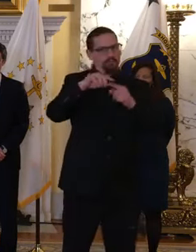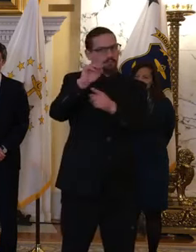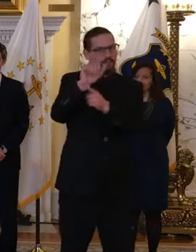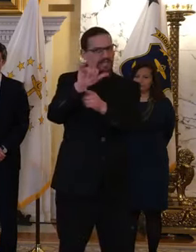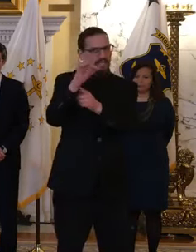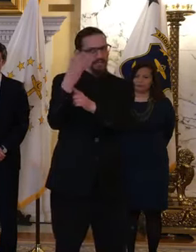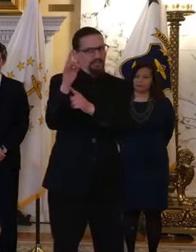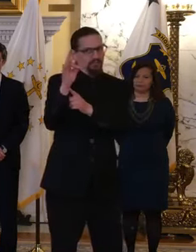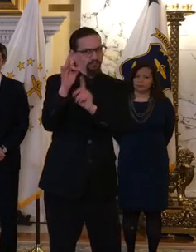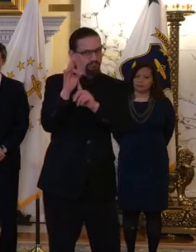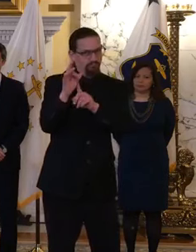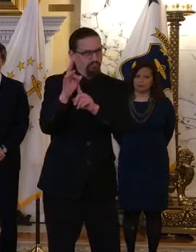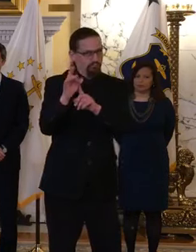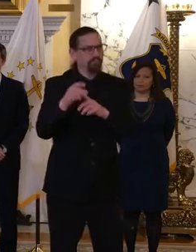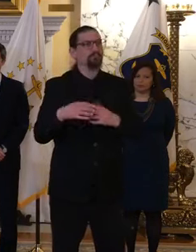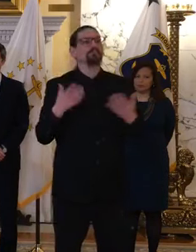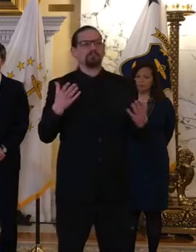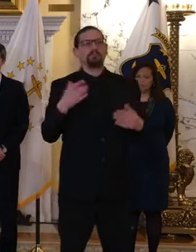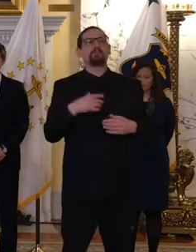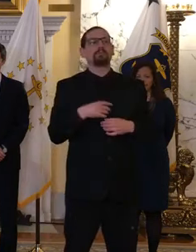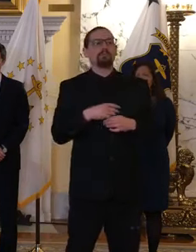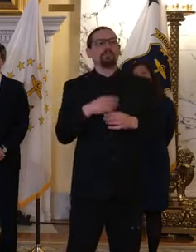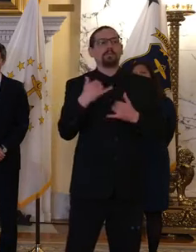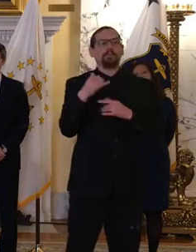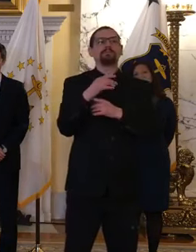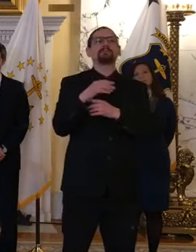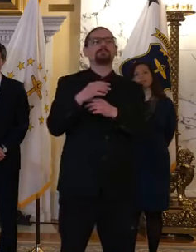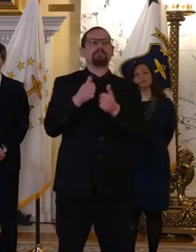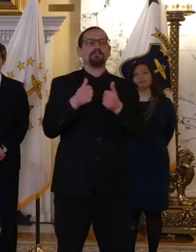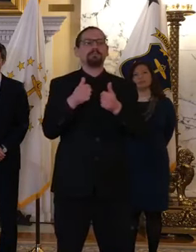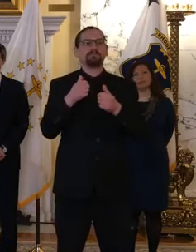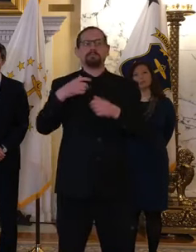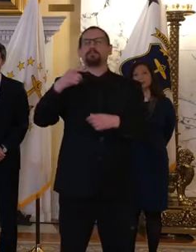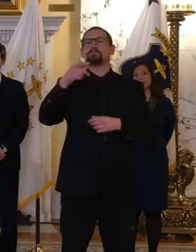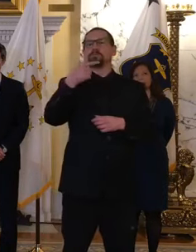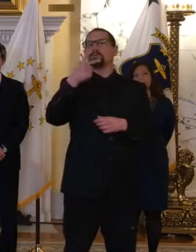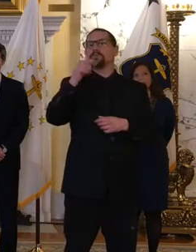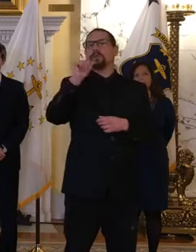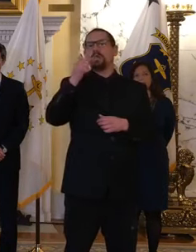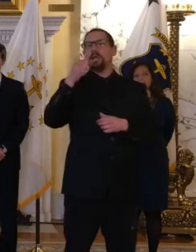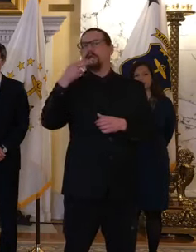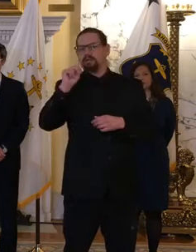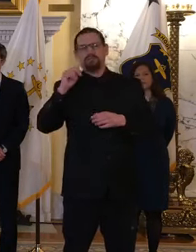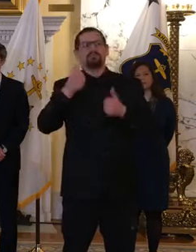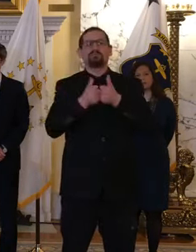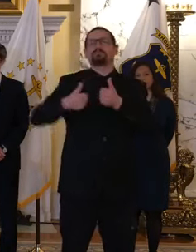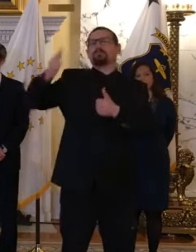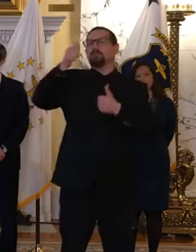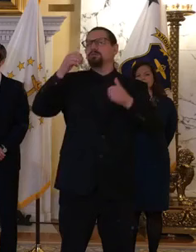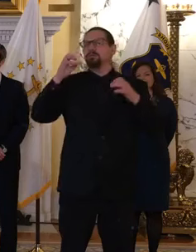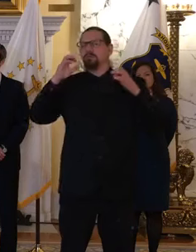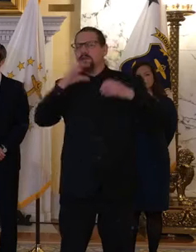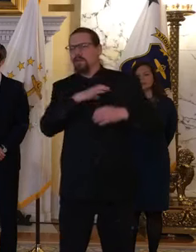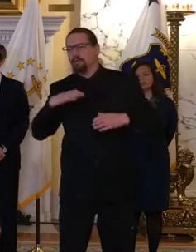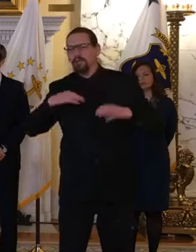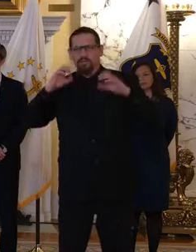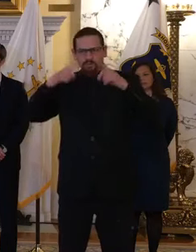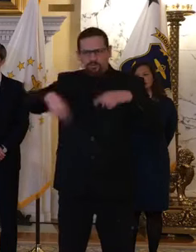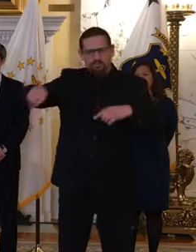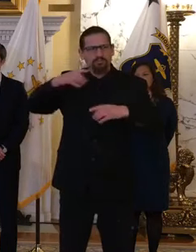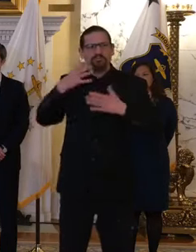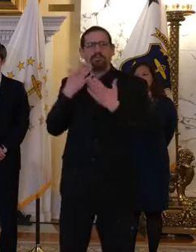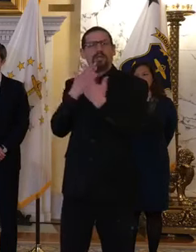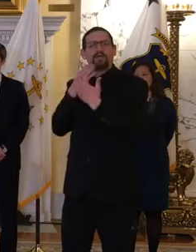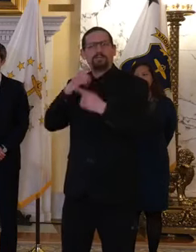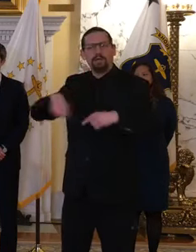that, and a huge thank you to those service providers for being generous and enable this to happen.